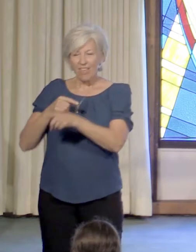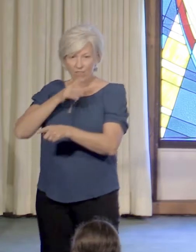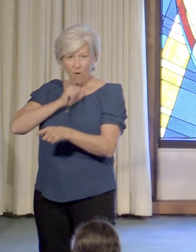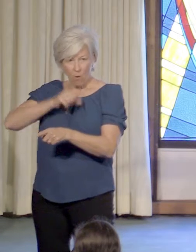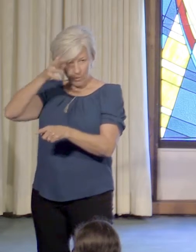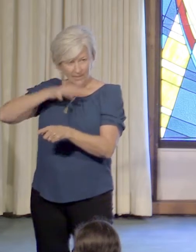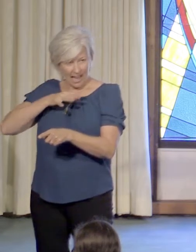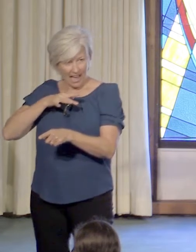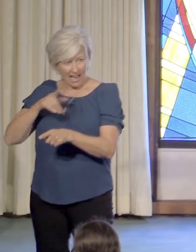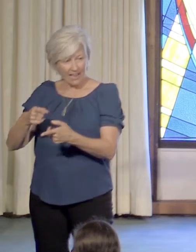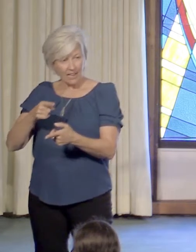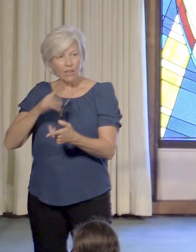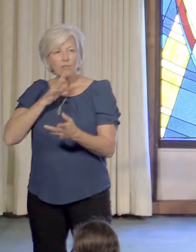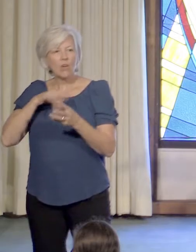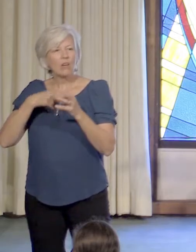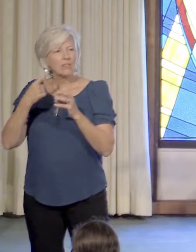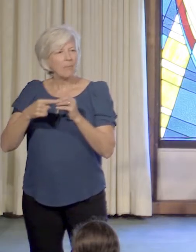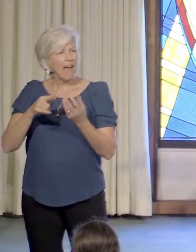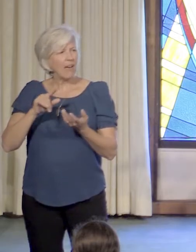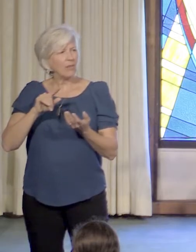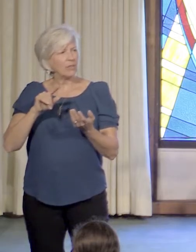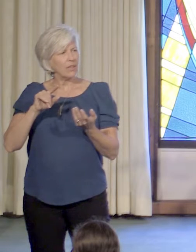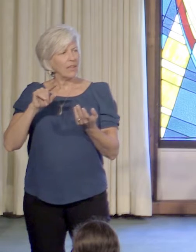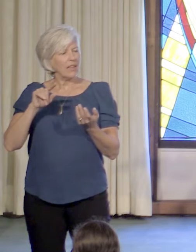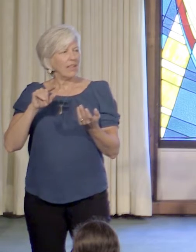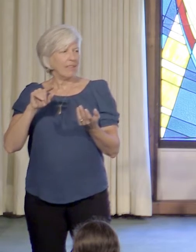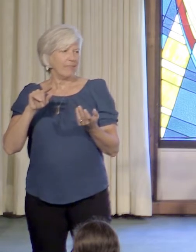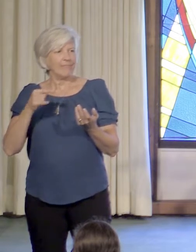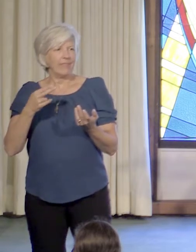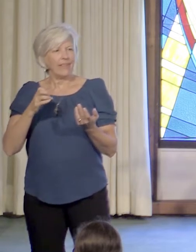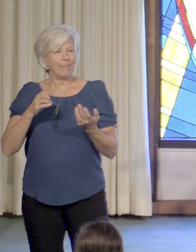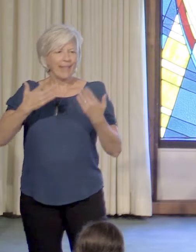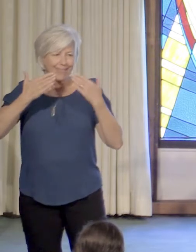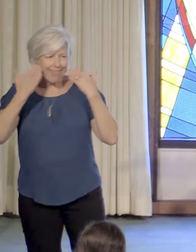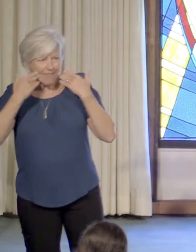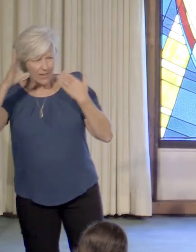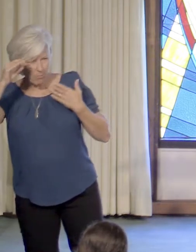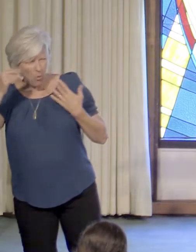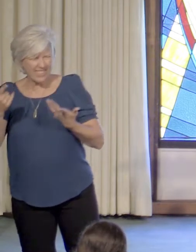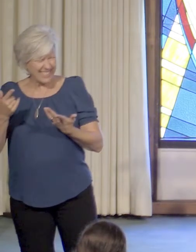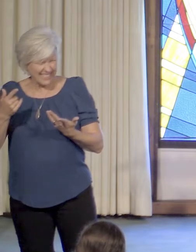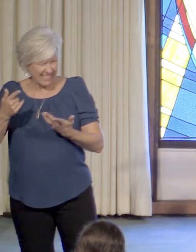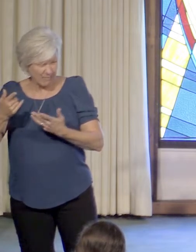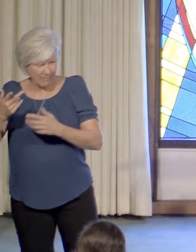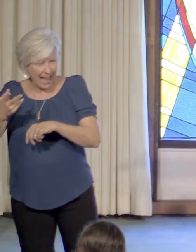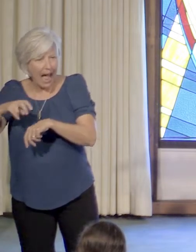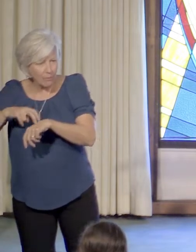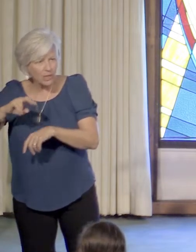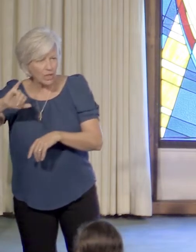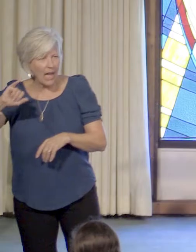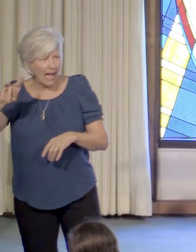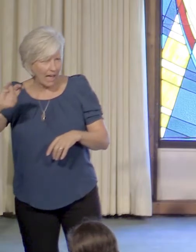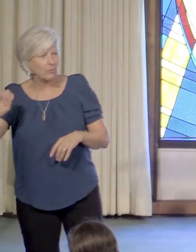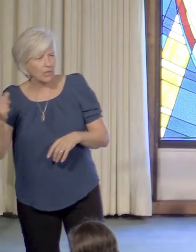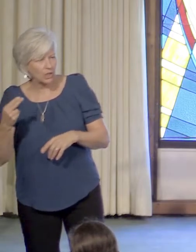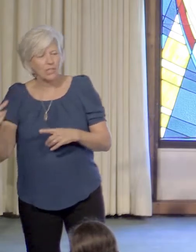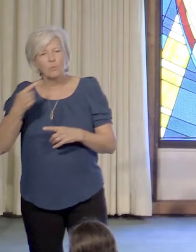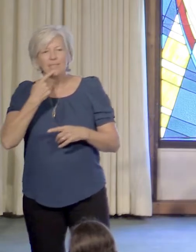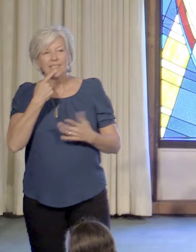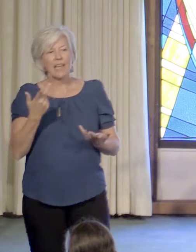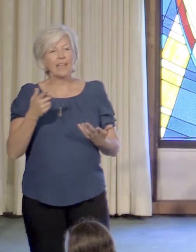guy talks about the laughing boys, you know, with sort of an Irish lilt. And he talks about how the laughing boys were the ones that were able to